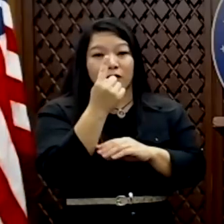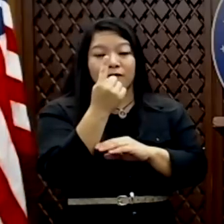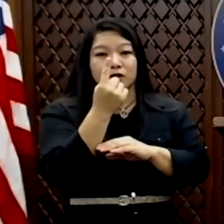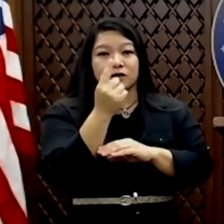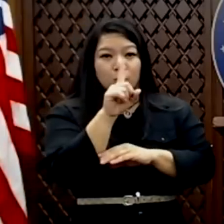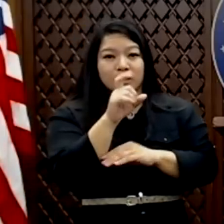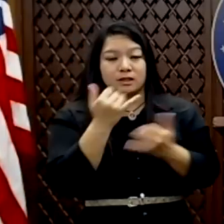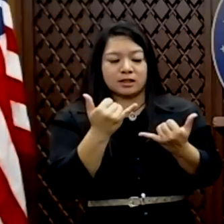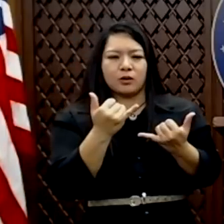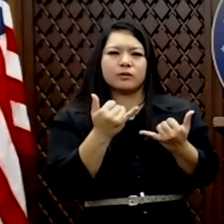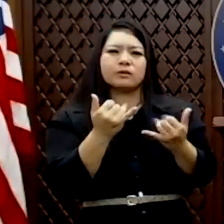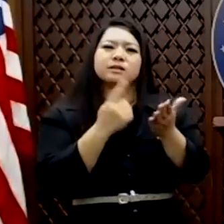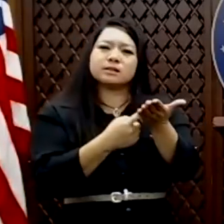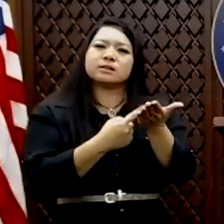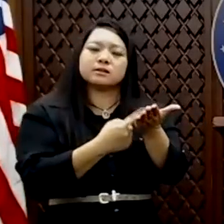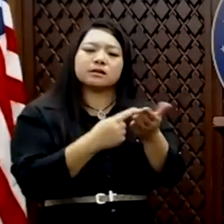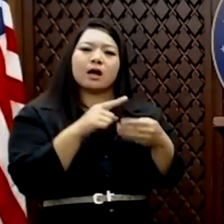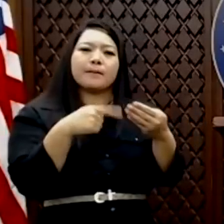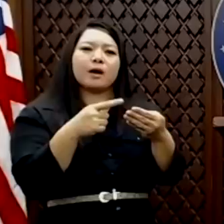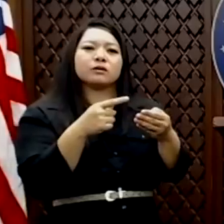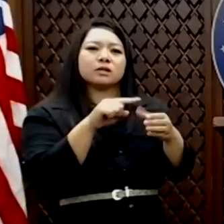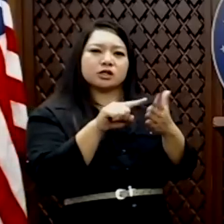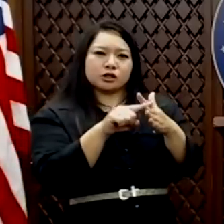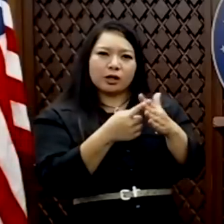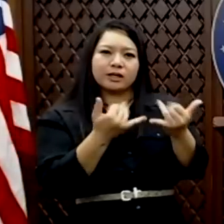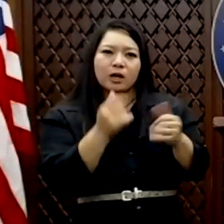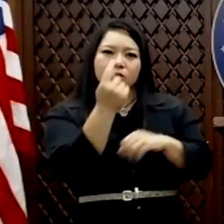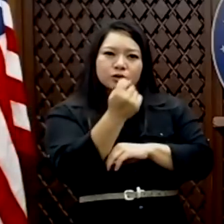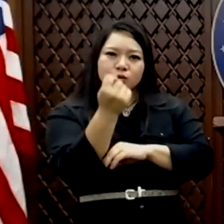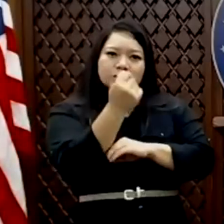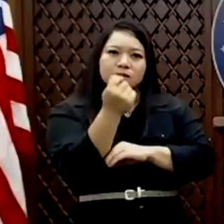about the implementation of this on Tuesday,